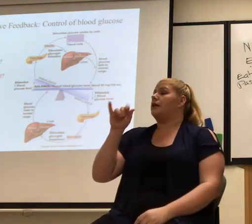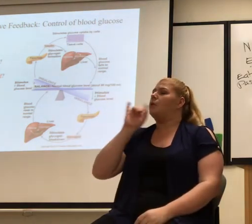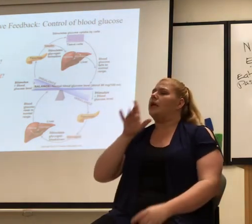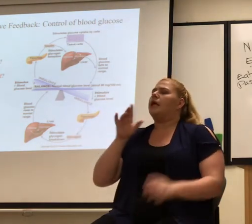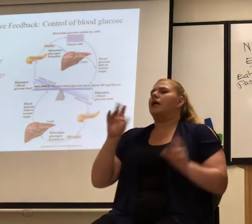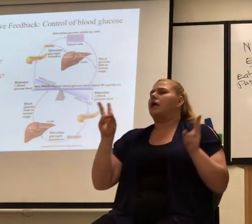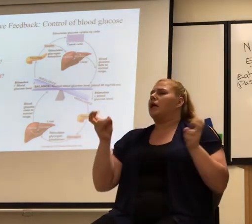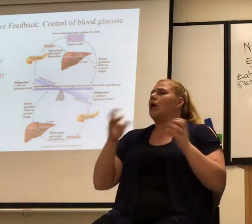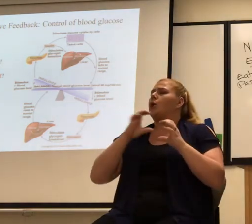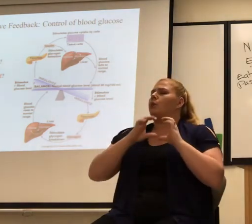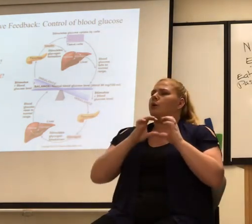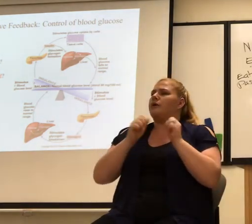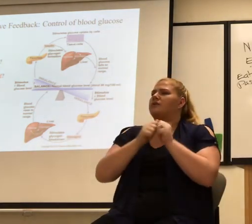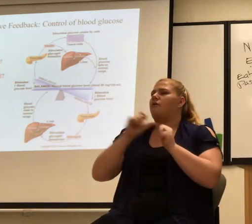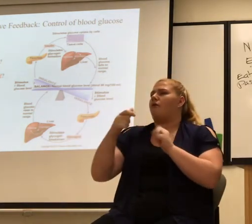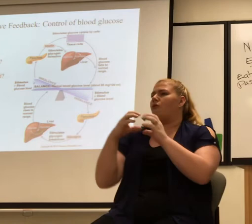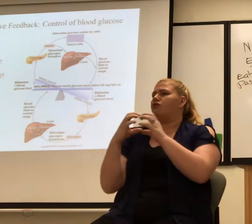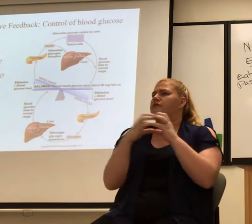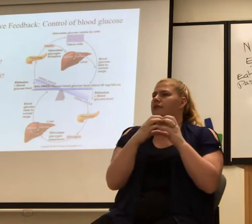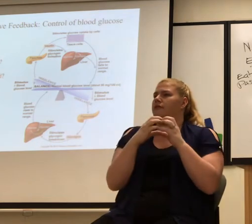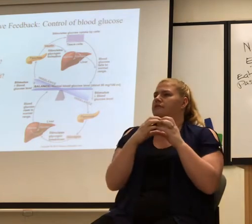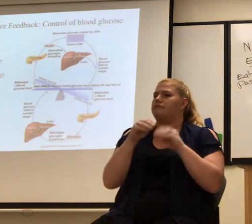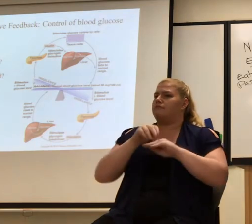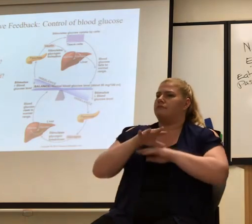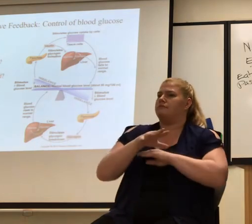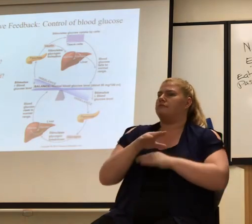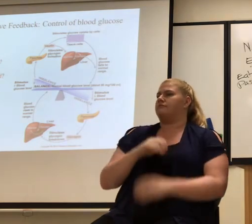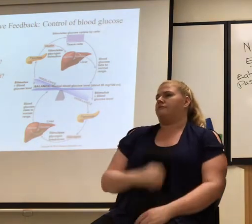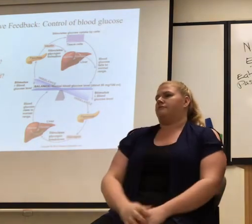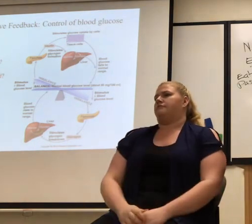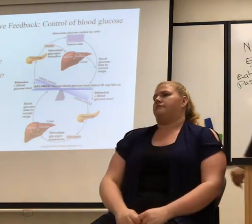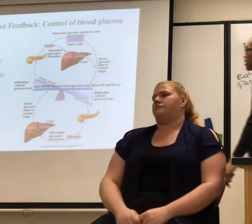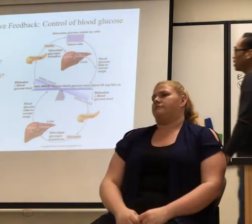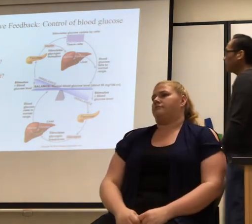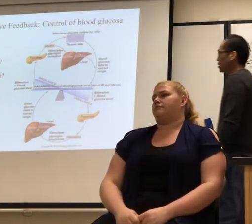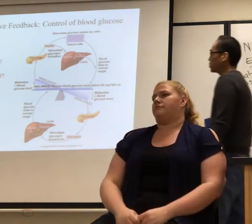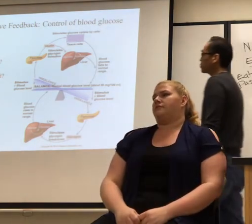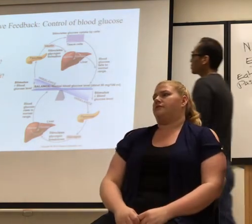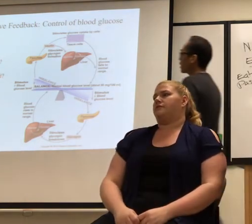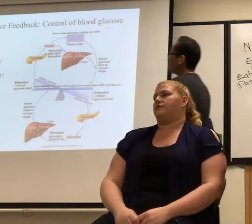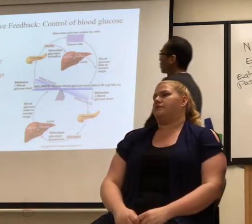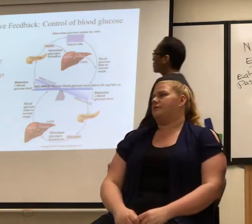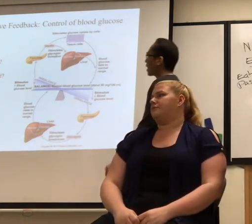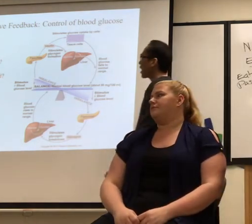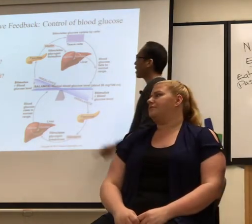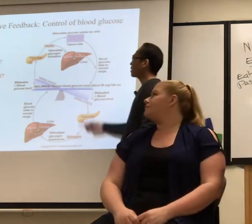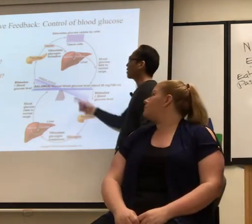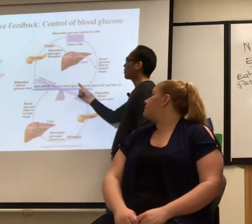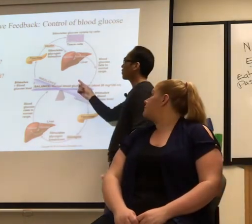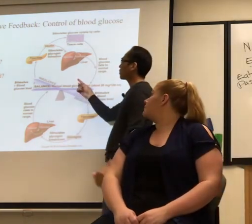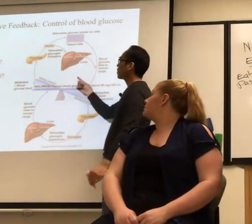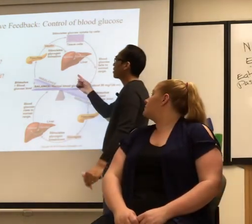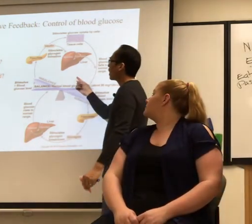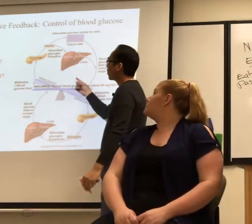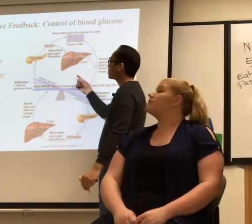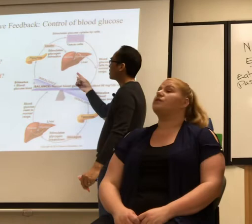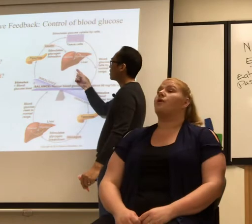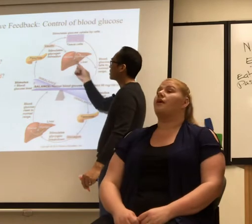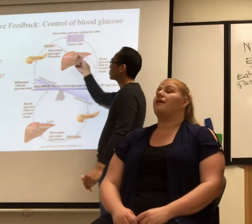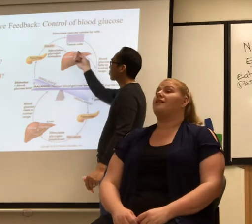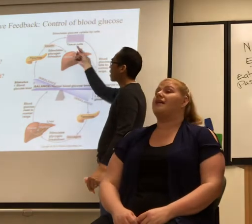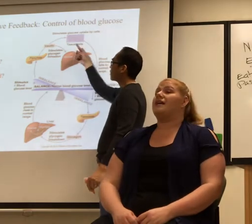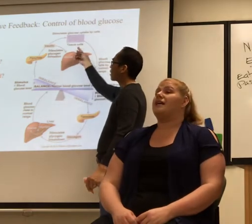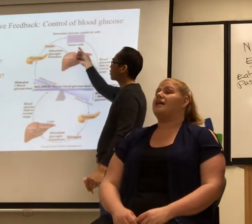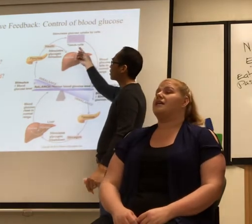this. And so what's affected, step number five, the effector, they say tissue cells and liver. I would